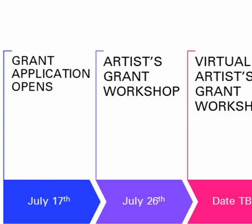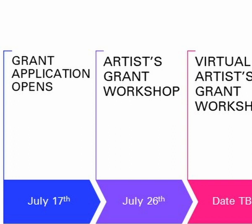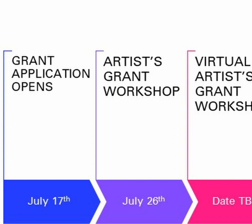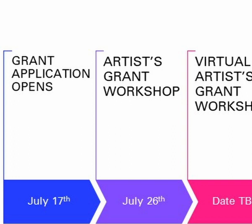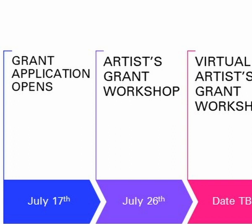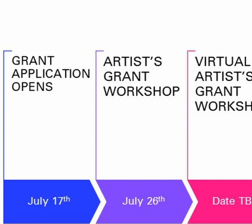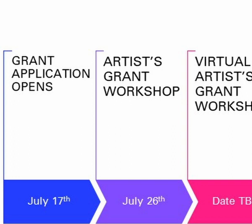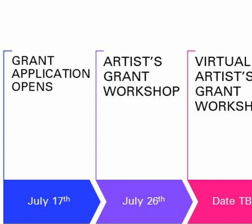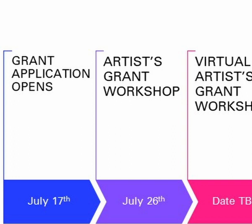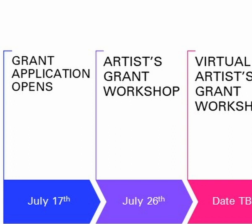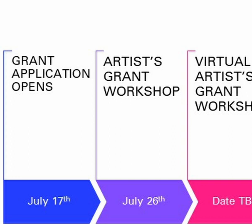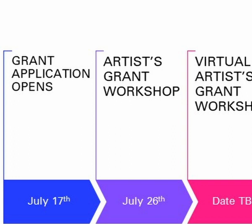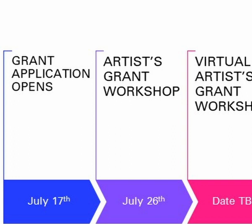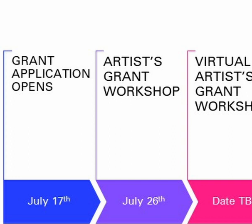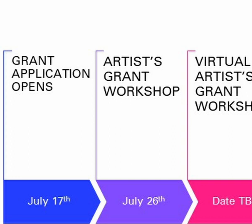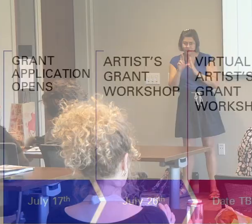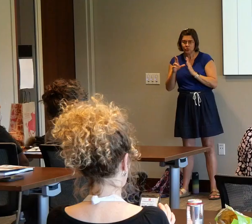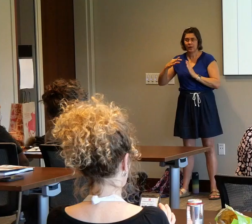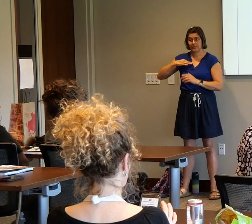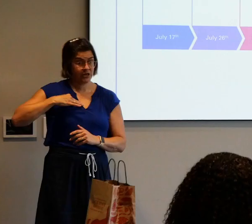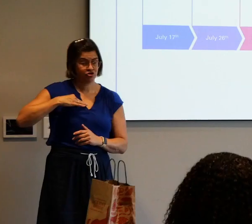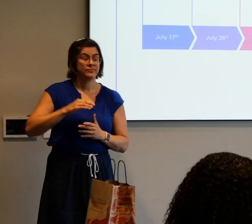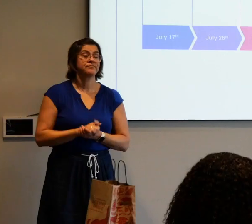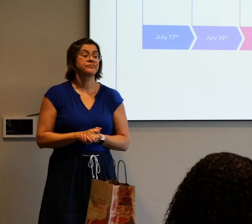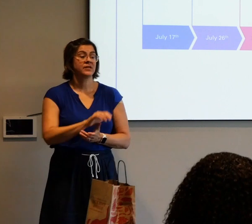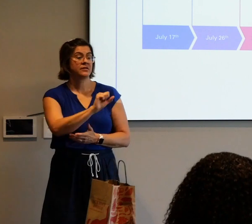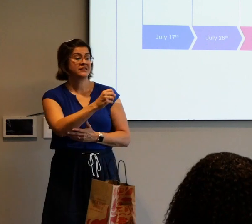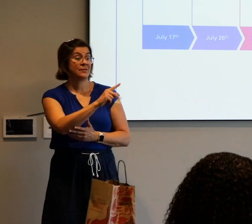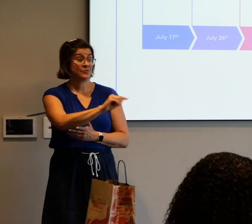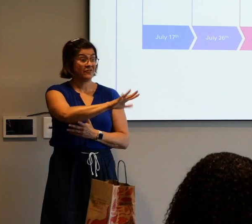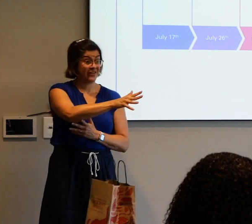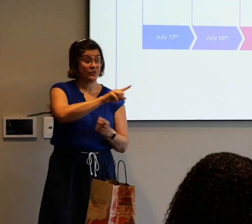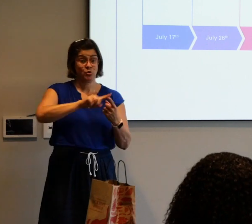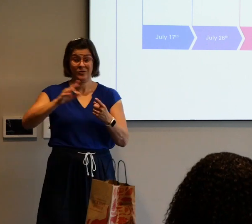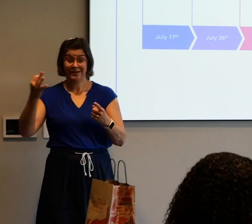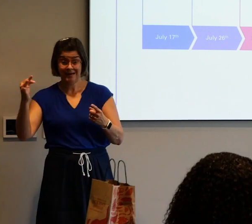for reviewing the applications. And then from September 5th to 19th,